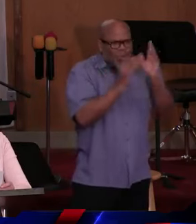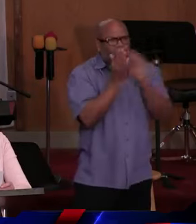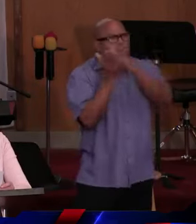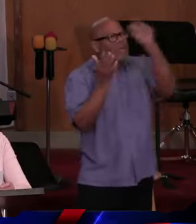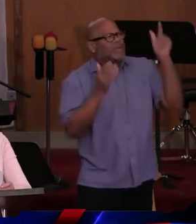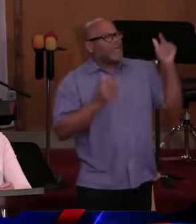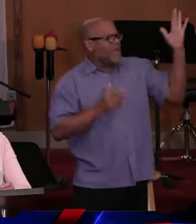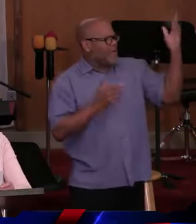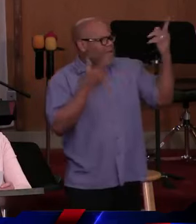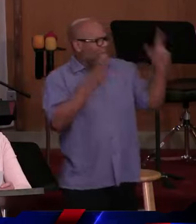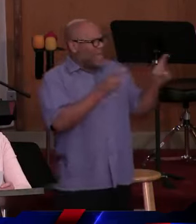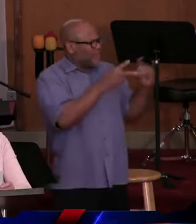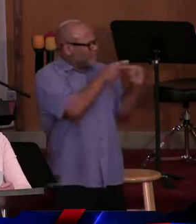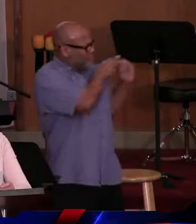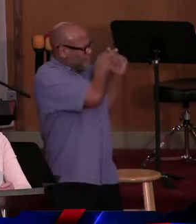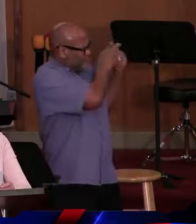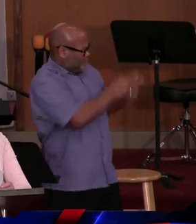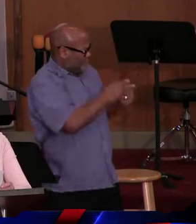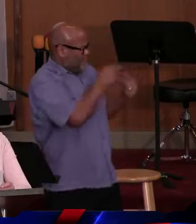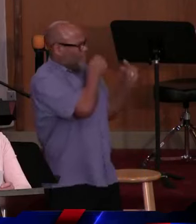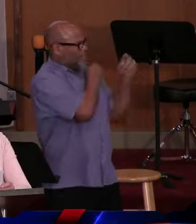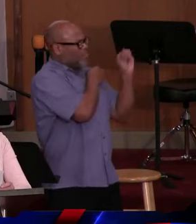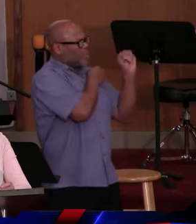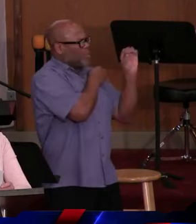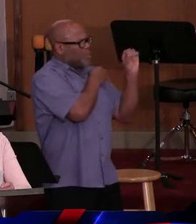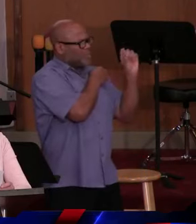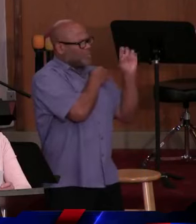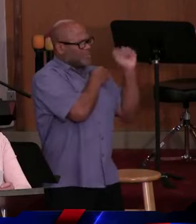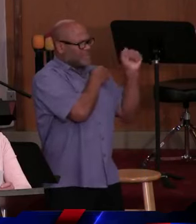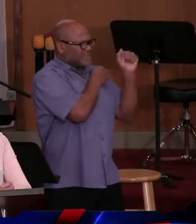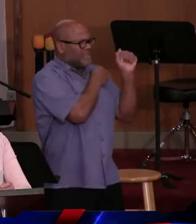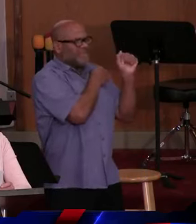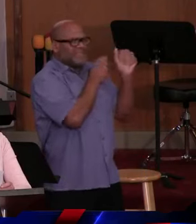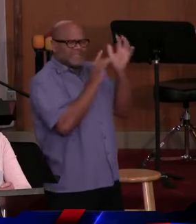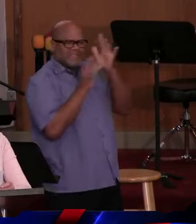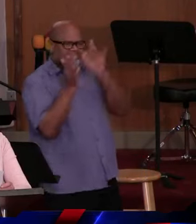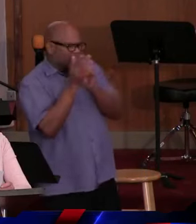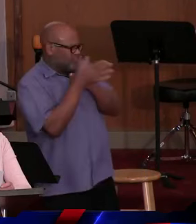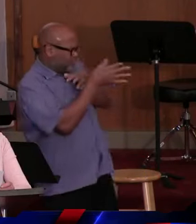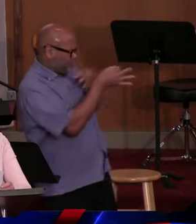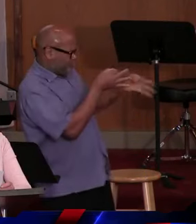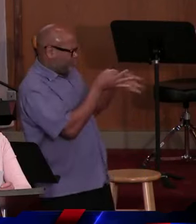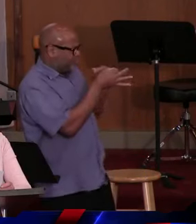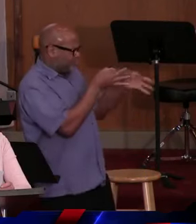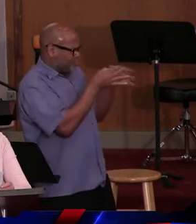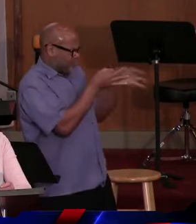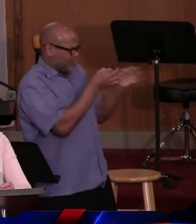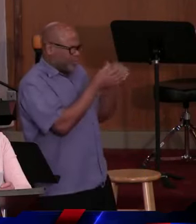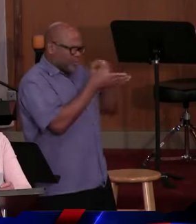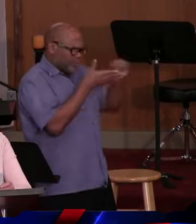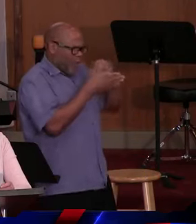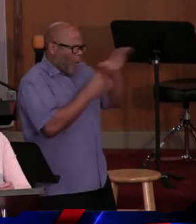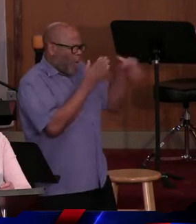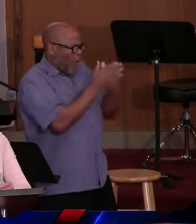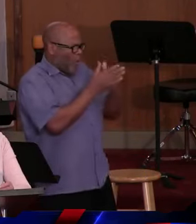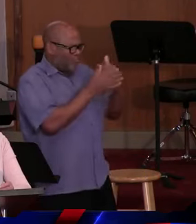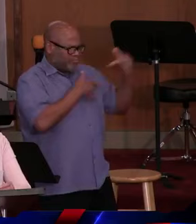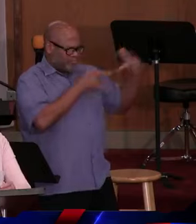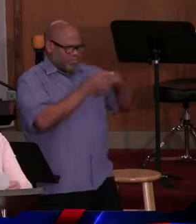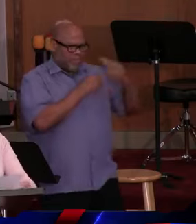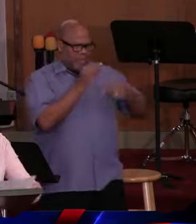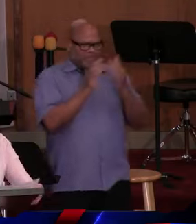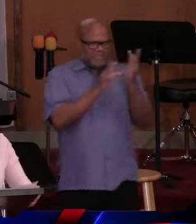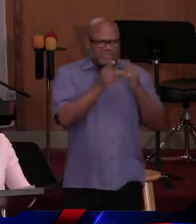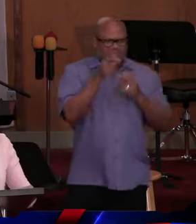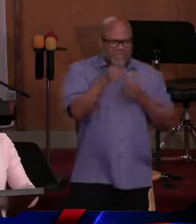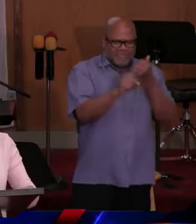Moses and all the prophets, he explained to them what was said in all the scriptures concerning himself. Here ends the reading of God's